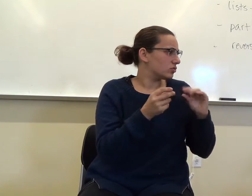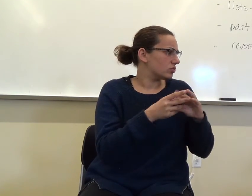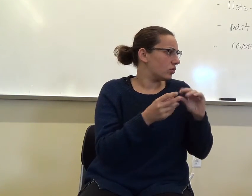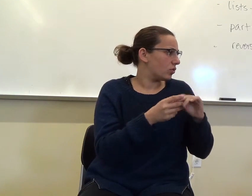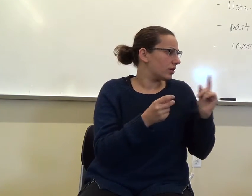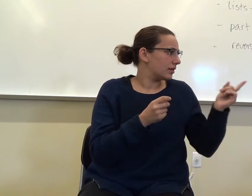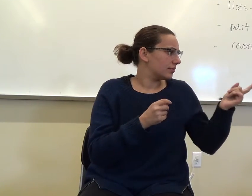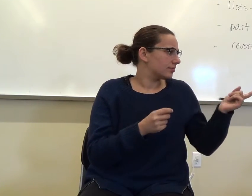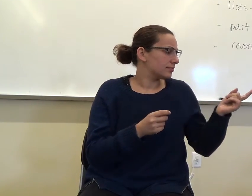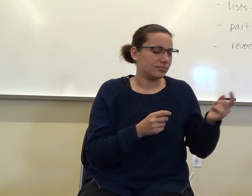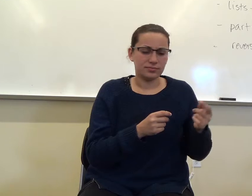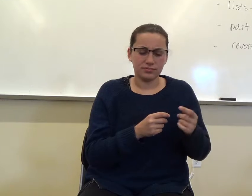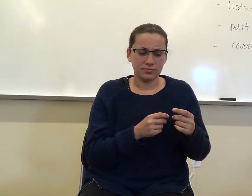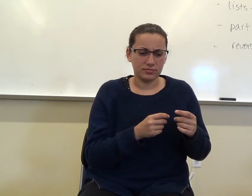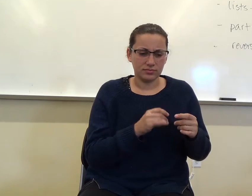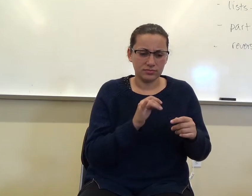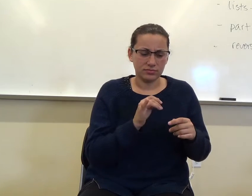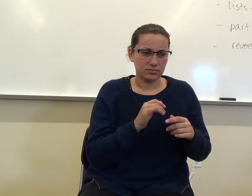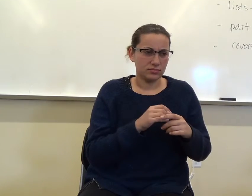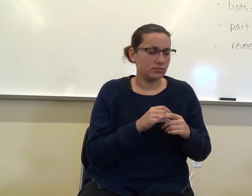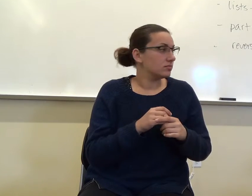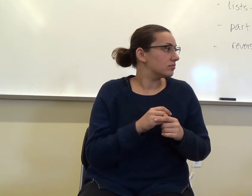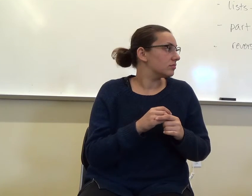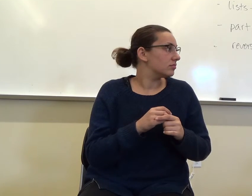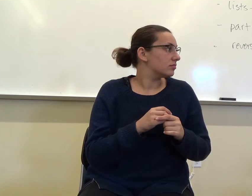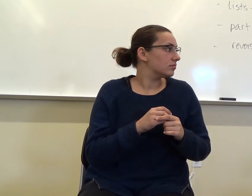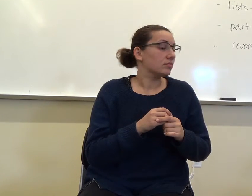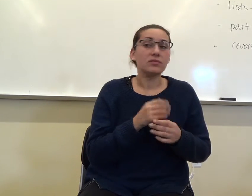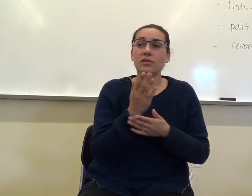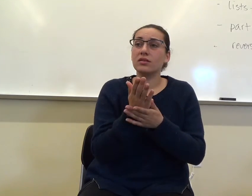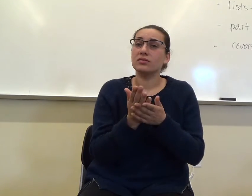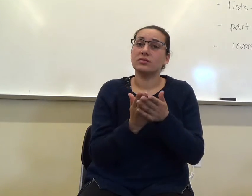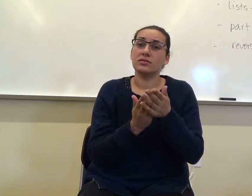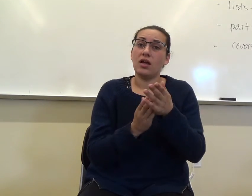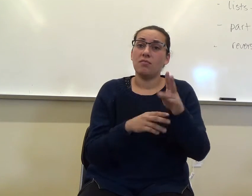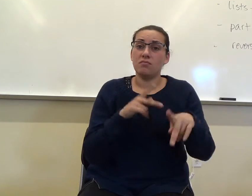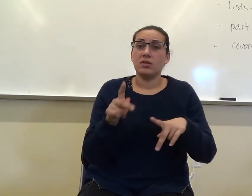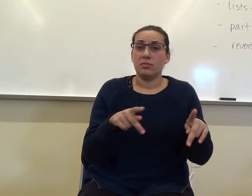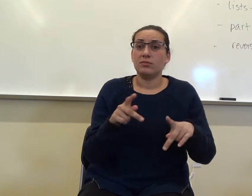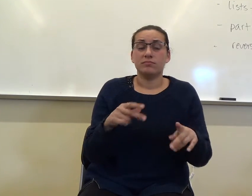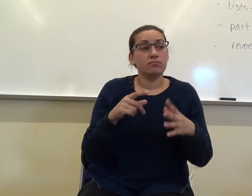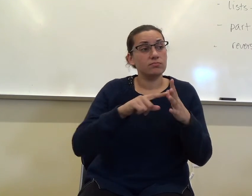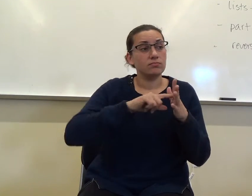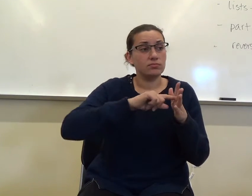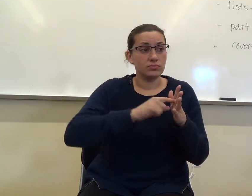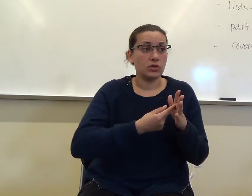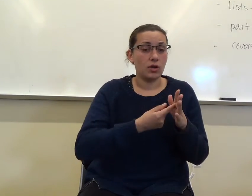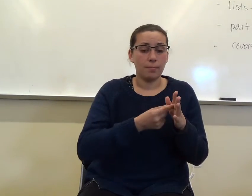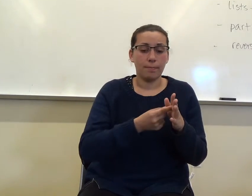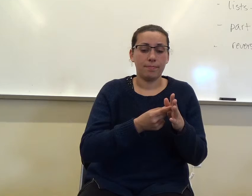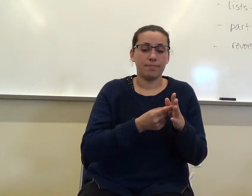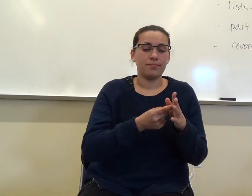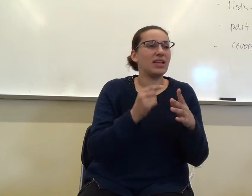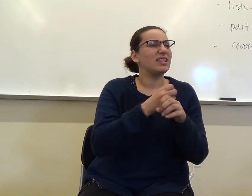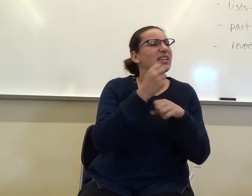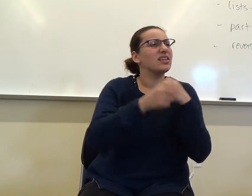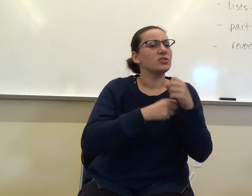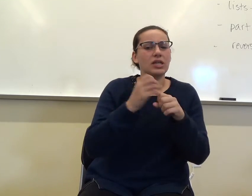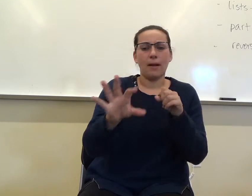Yeah, that person didn't do it. Some people did start to pick out the years, that was good. I